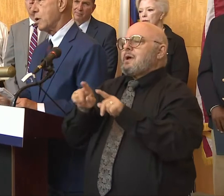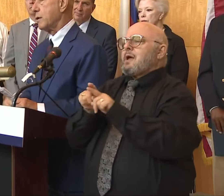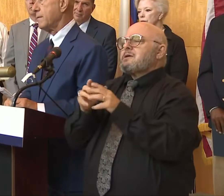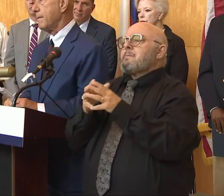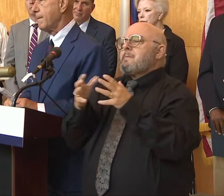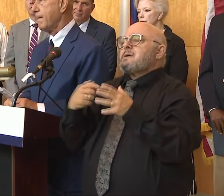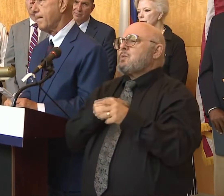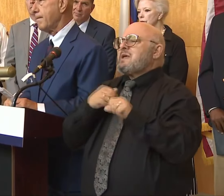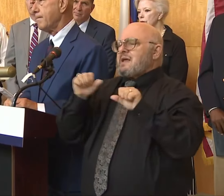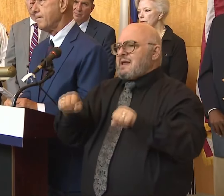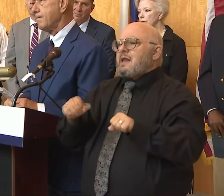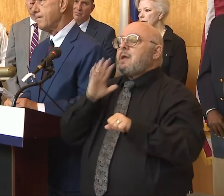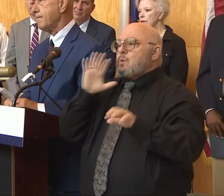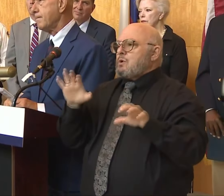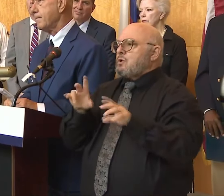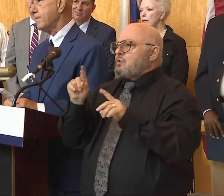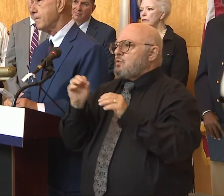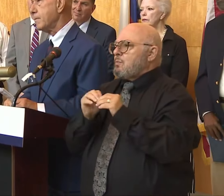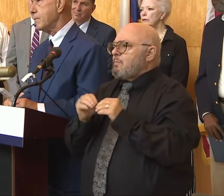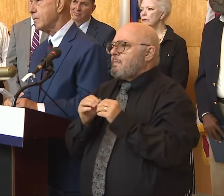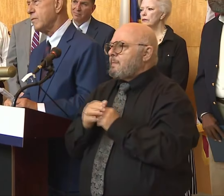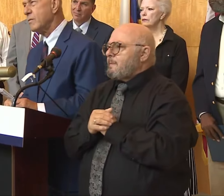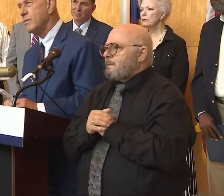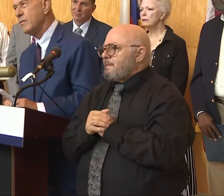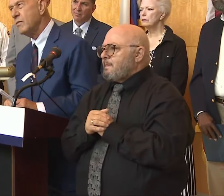doing more. And it's okay if you guys don't have these numbers offhand, but I